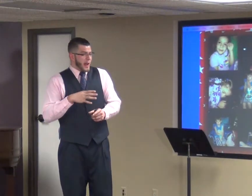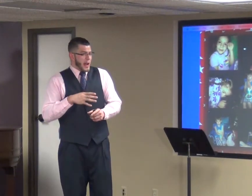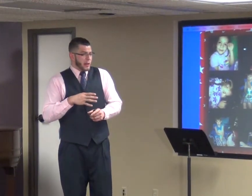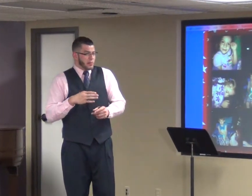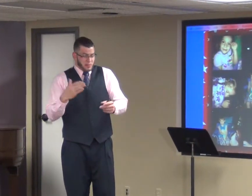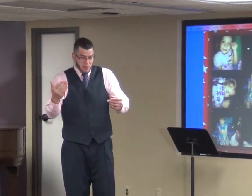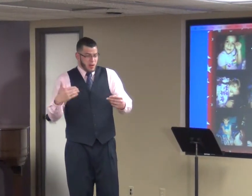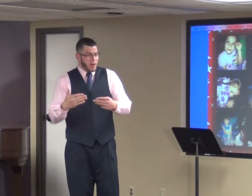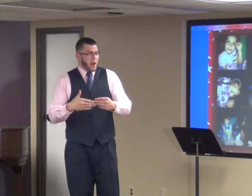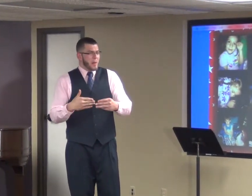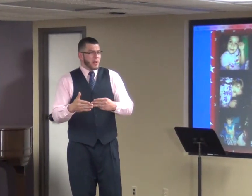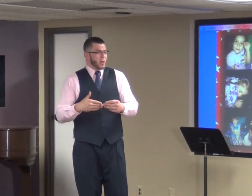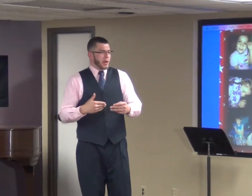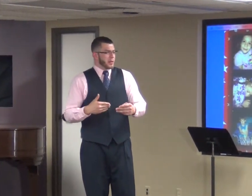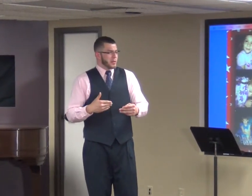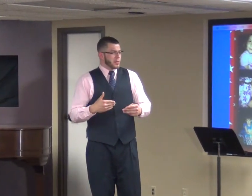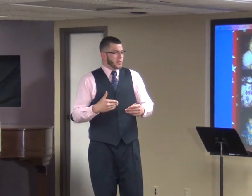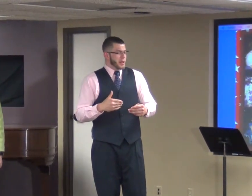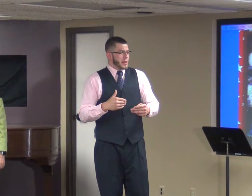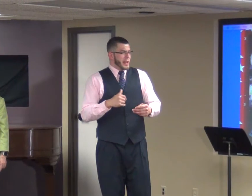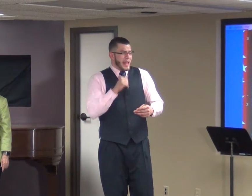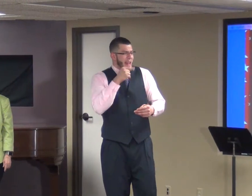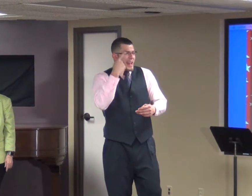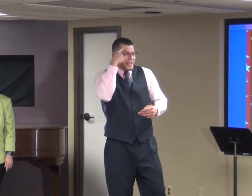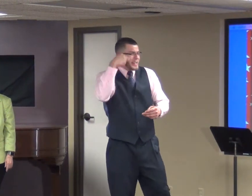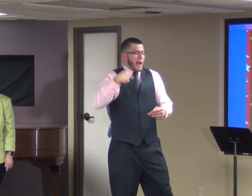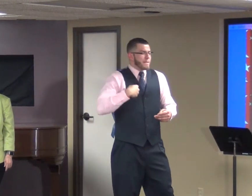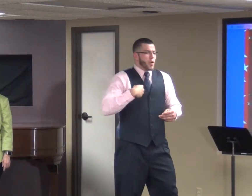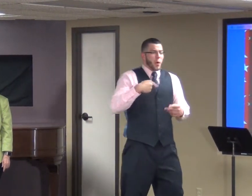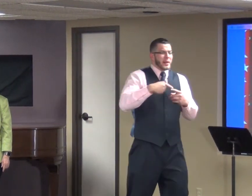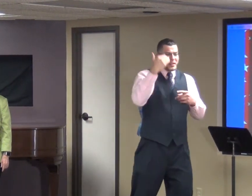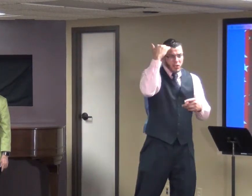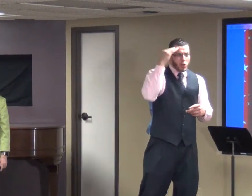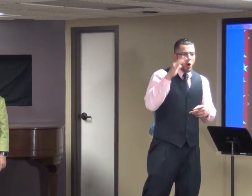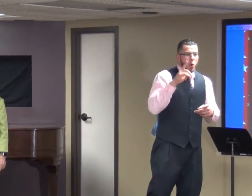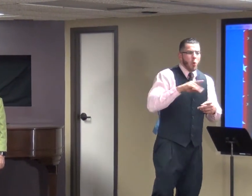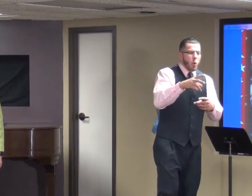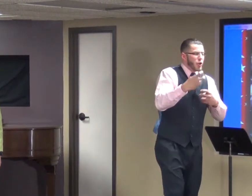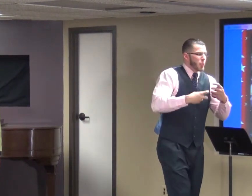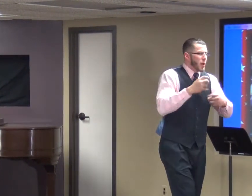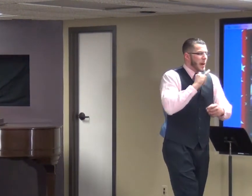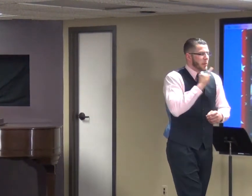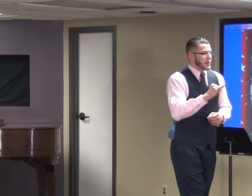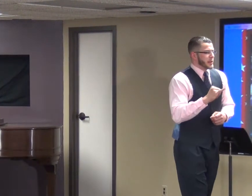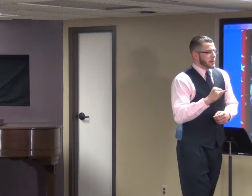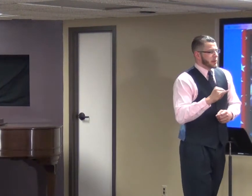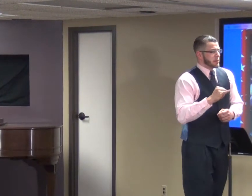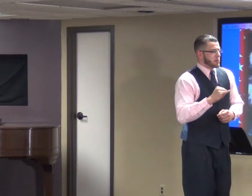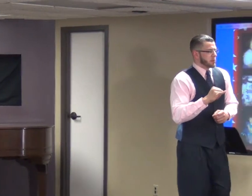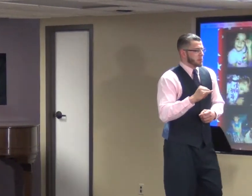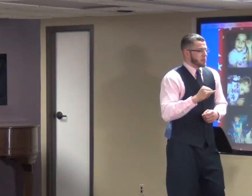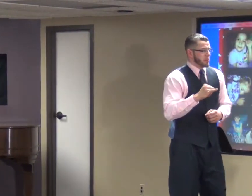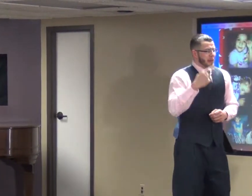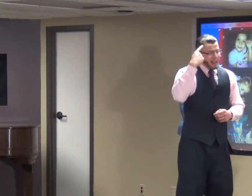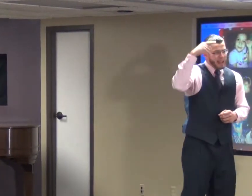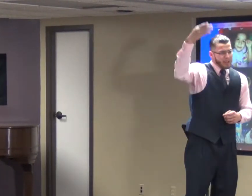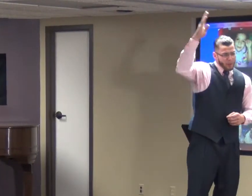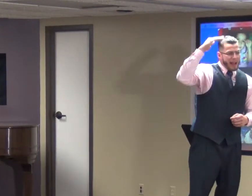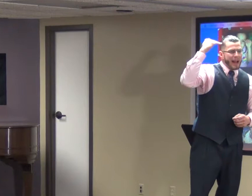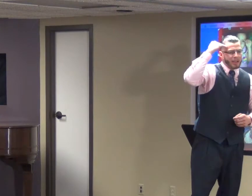fine. Come anyway. It's not for me to know what your problem is. It's for God to